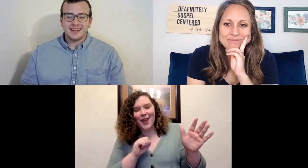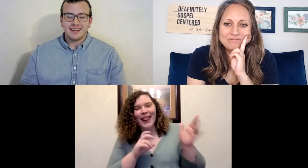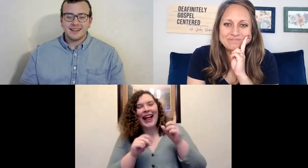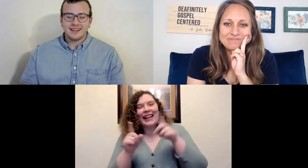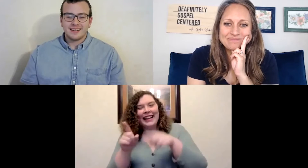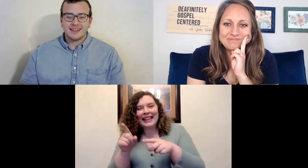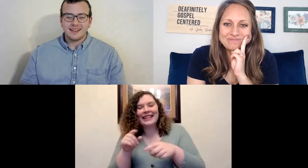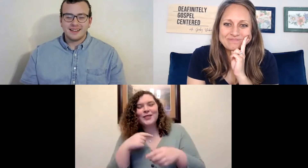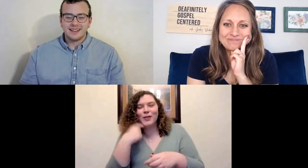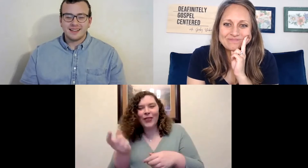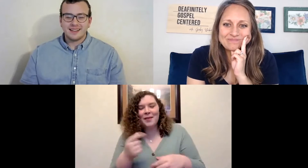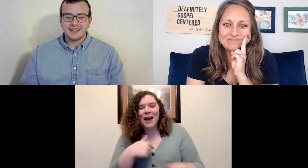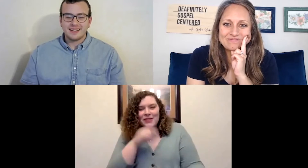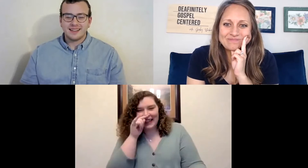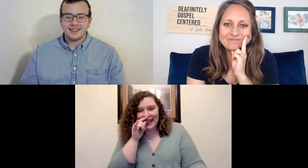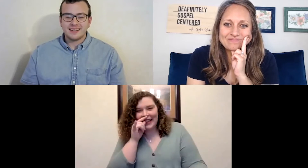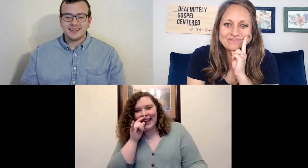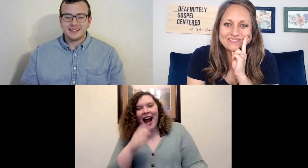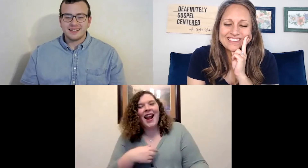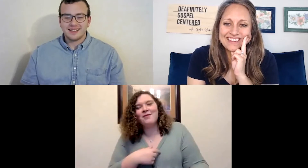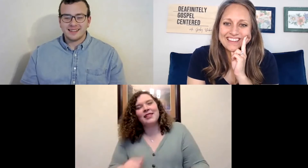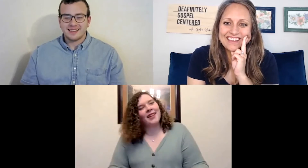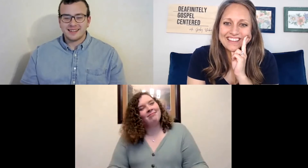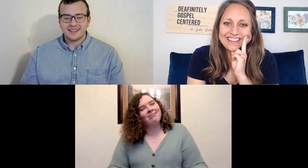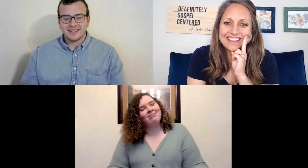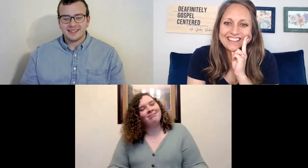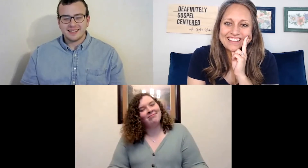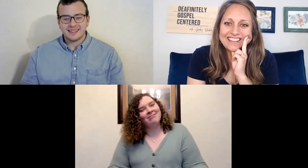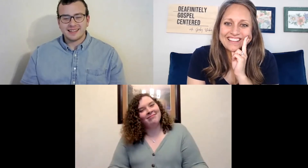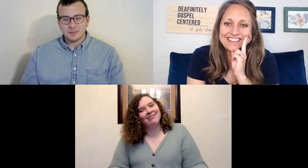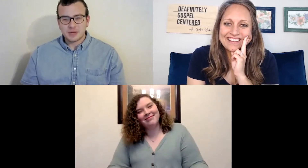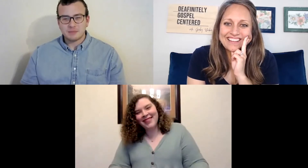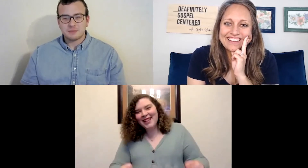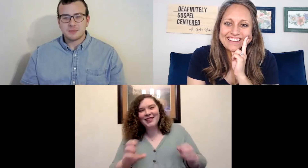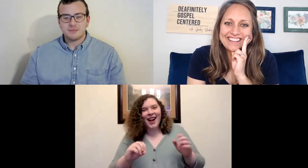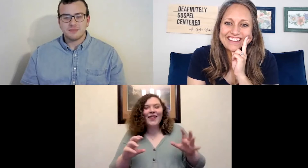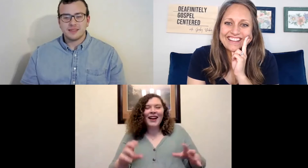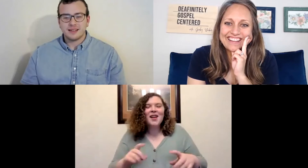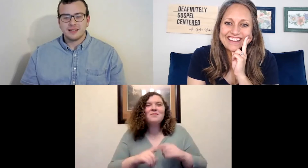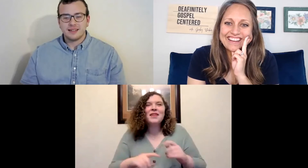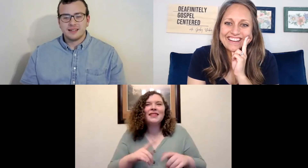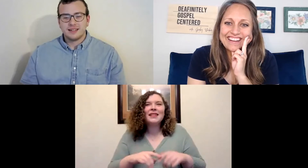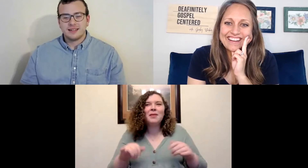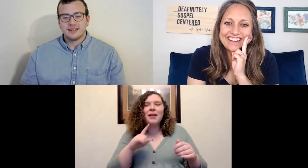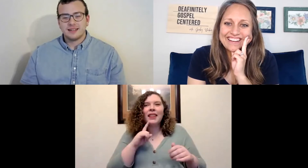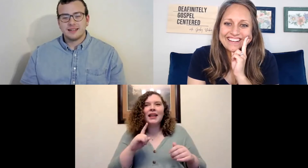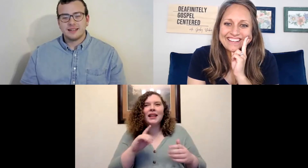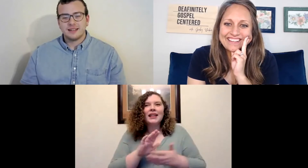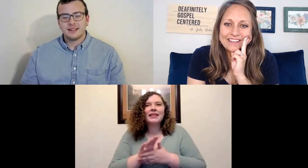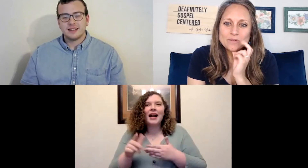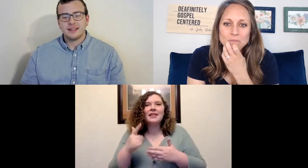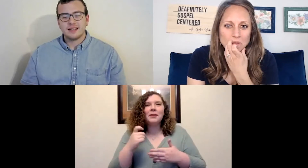Yeah, for the record, I'm 19 years old, and he told them that I was a kid. And I'm just like, seriously, man? Seriously.